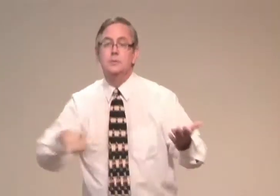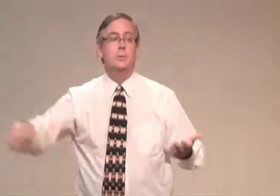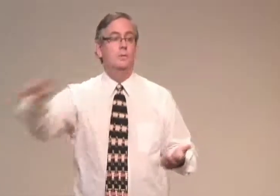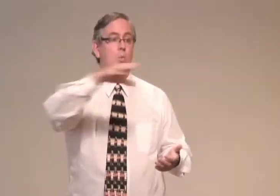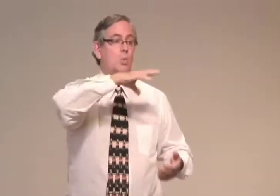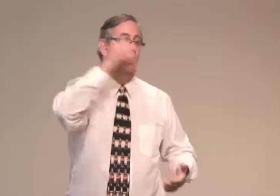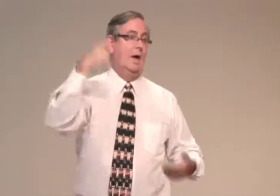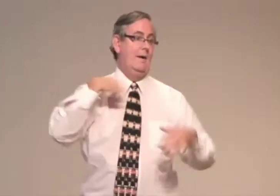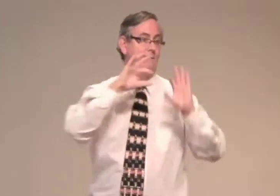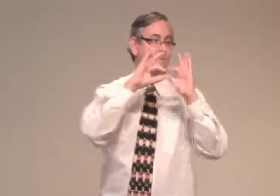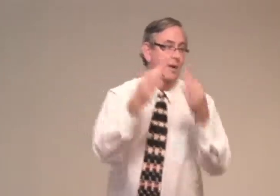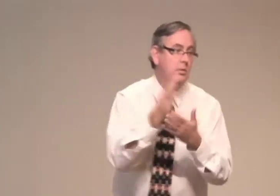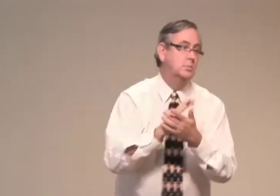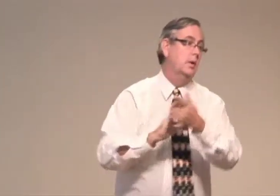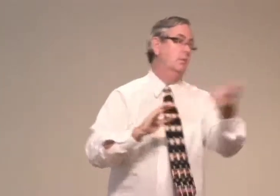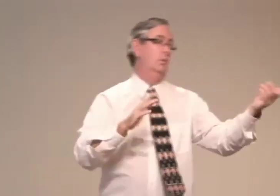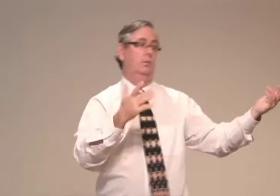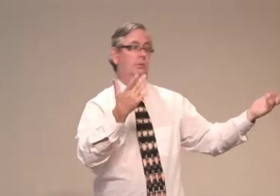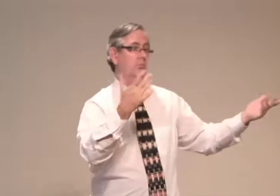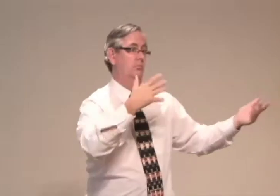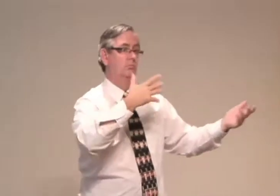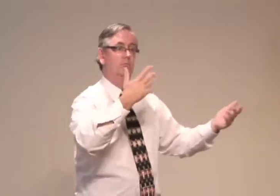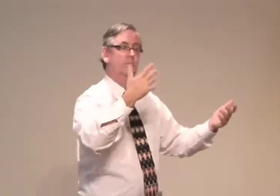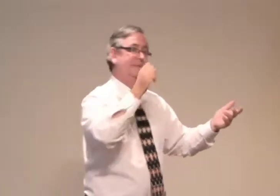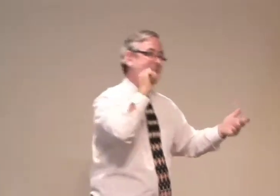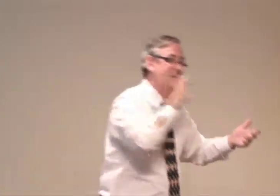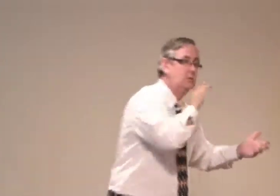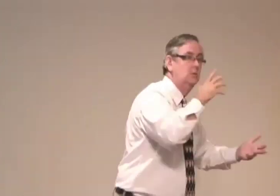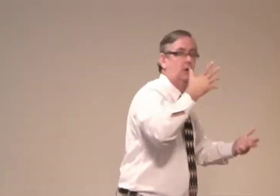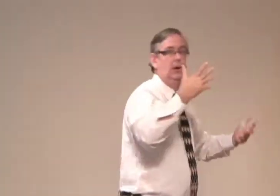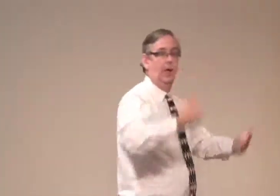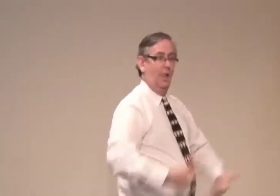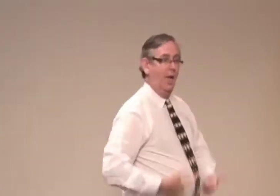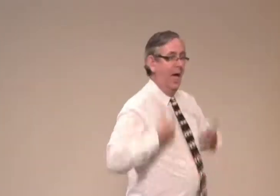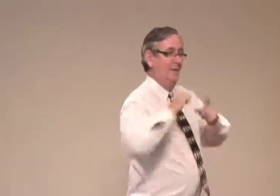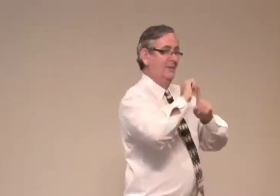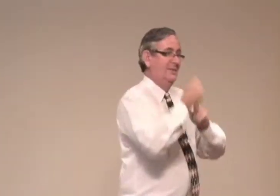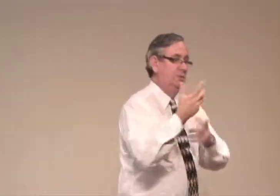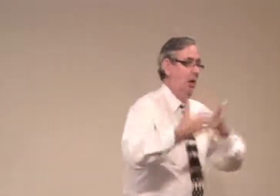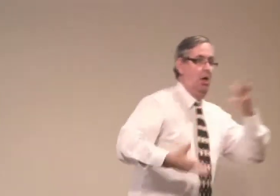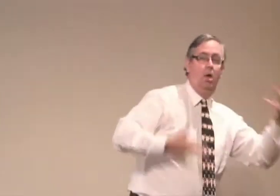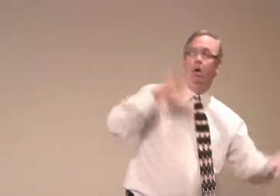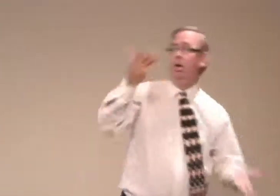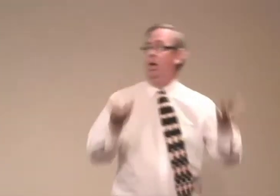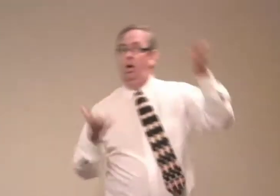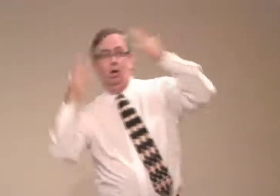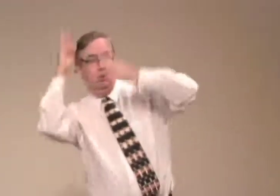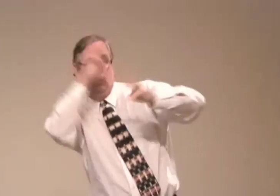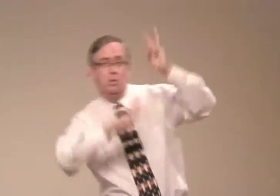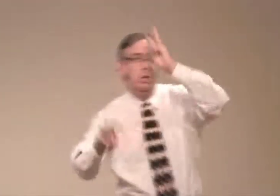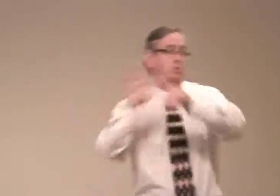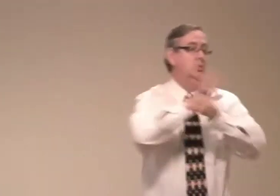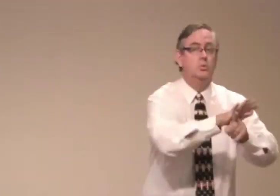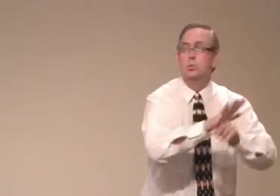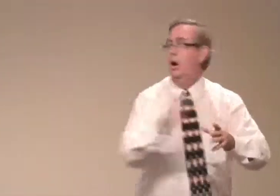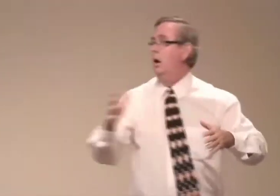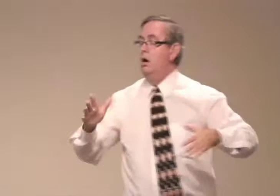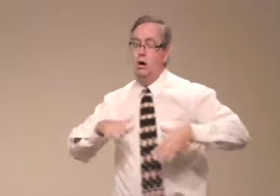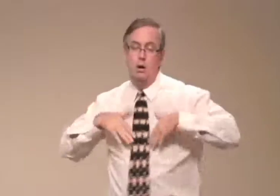some of you have kids in school. Maybe some of you are older. Maybe you're a senior citizen. Maybe life is